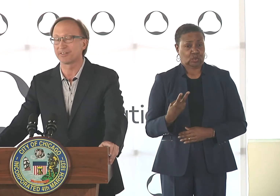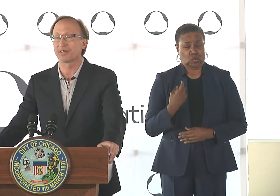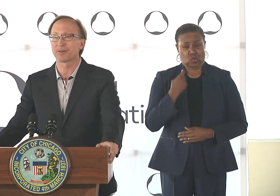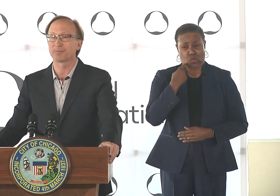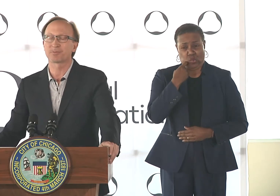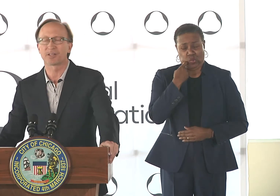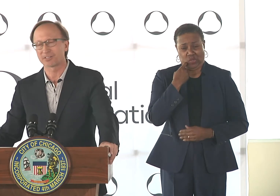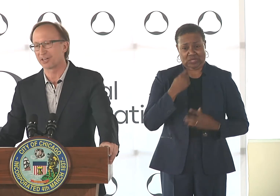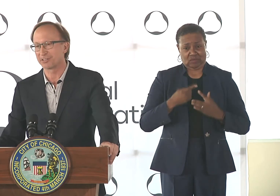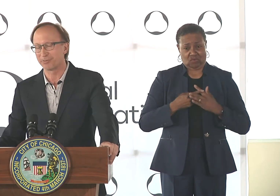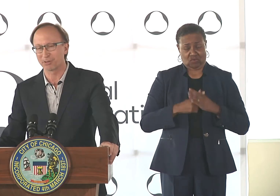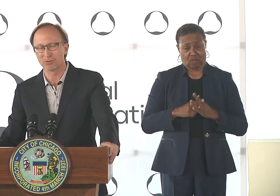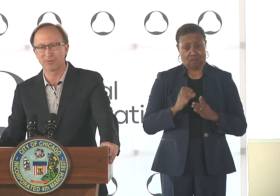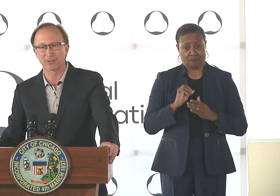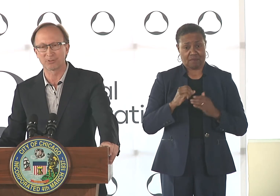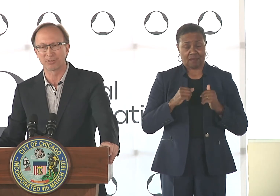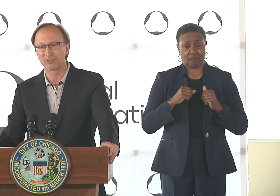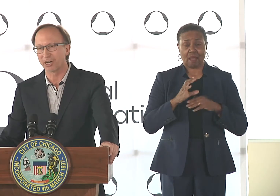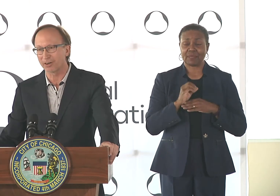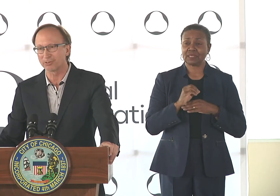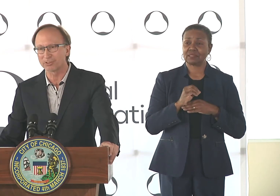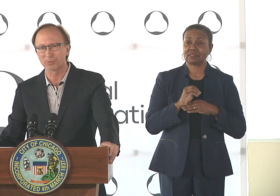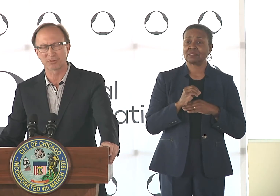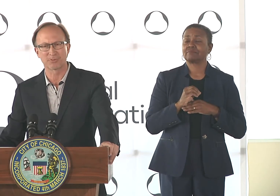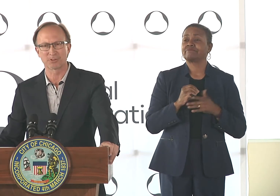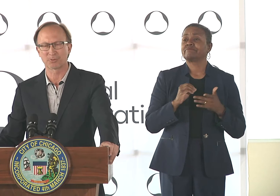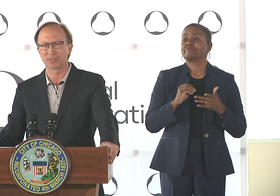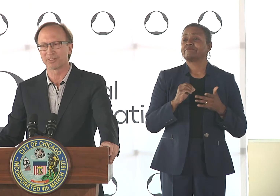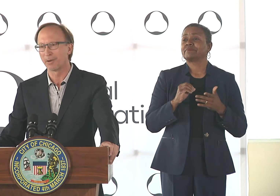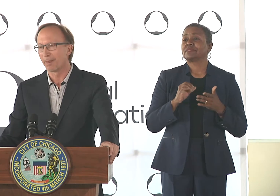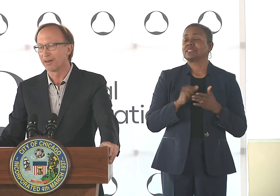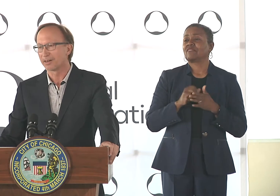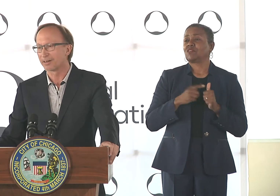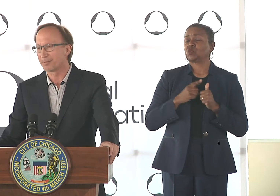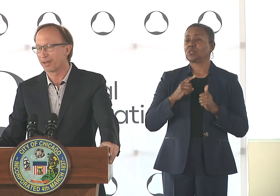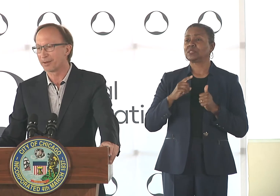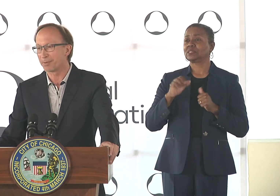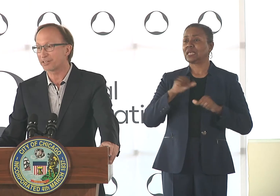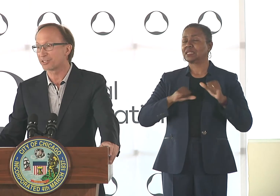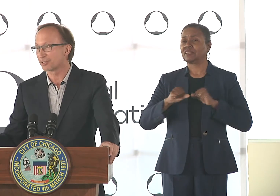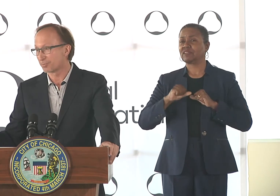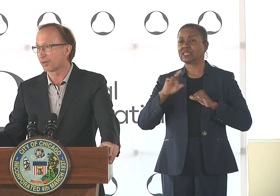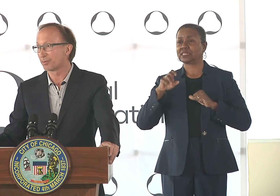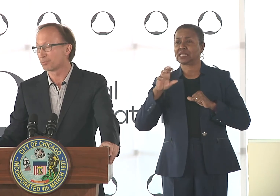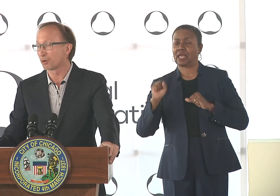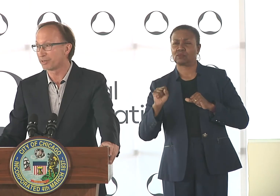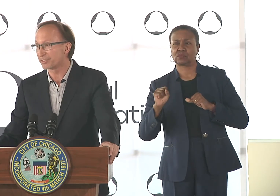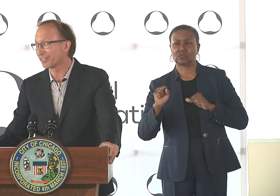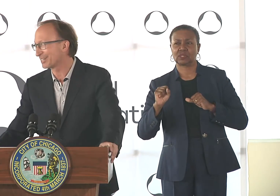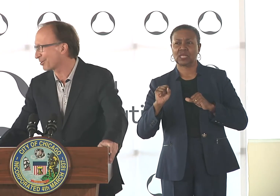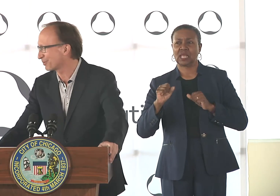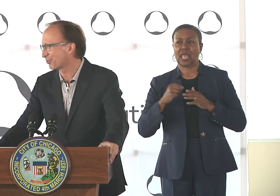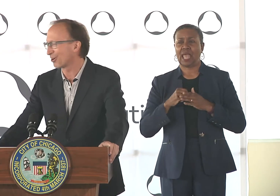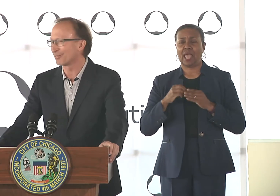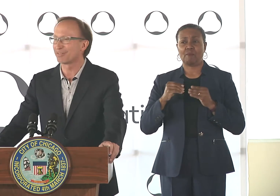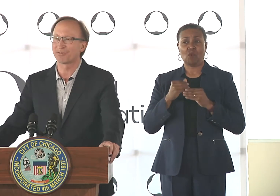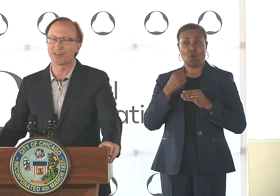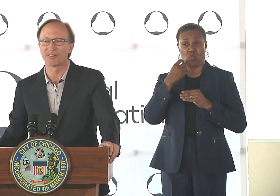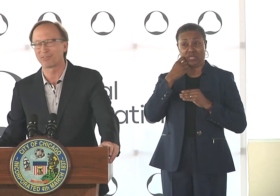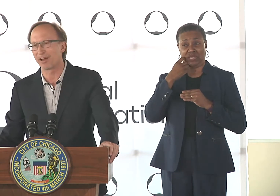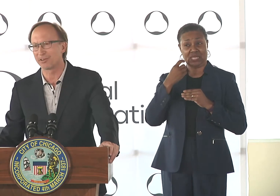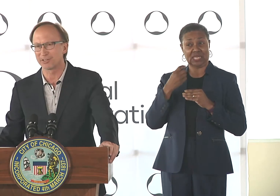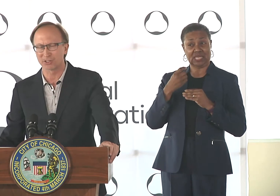companies that I'm a scientific co-founder of, Jounce was the first one, and Pyxis, more recently, again with